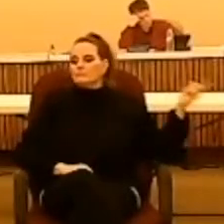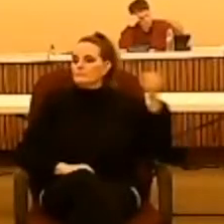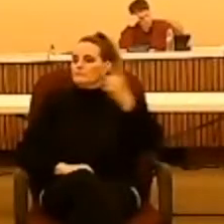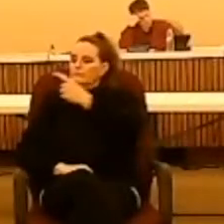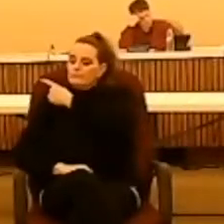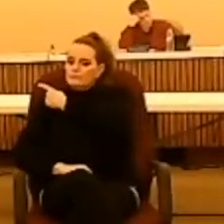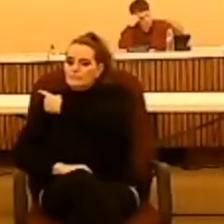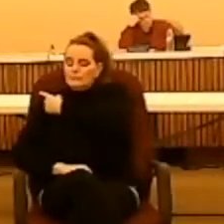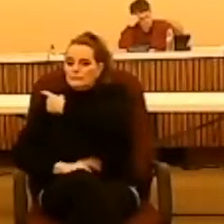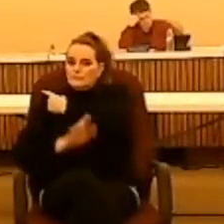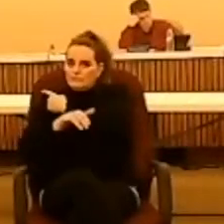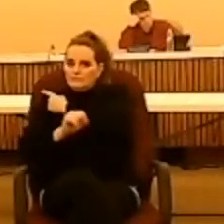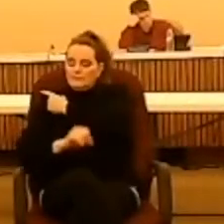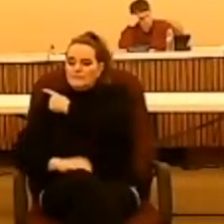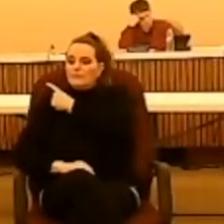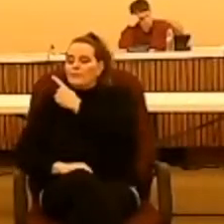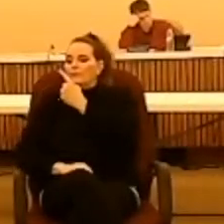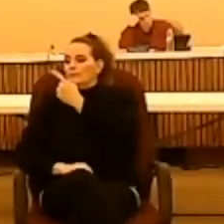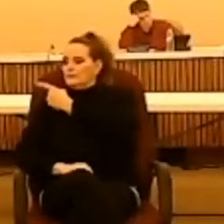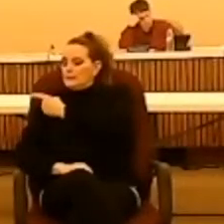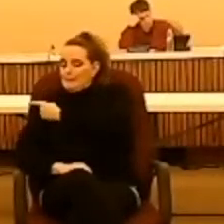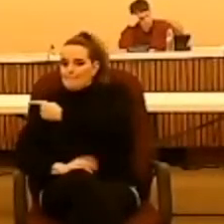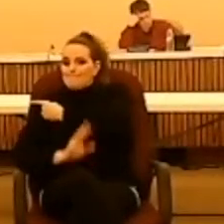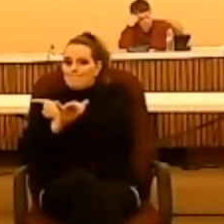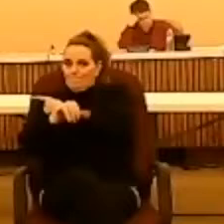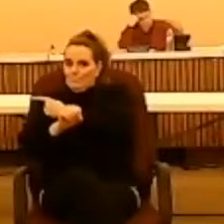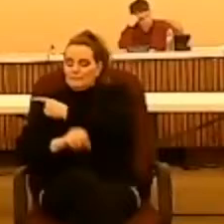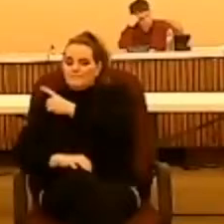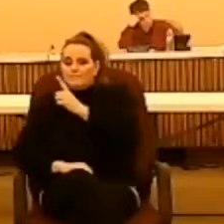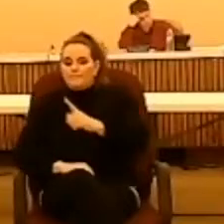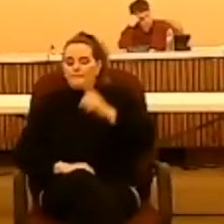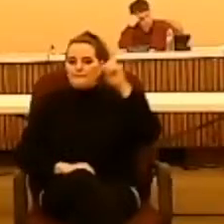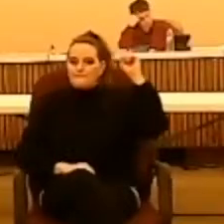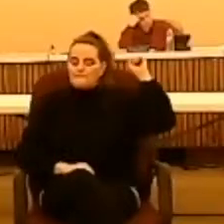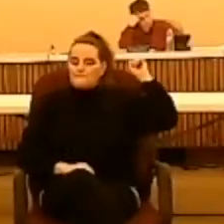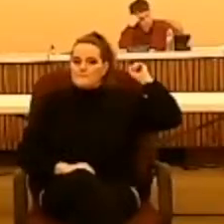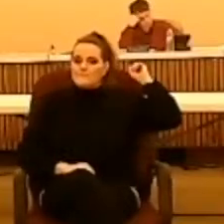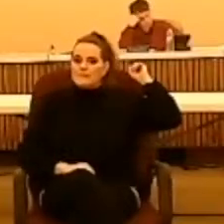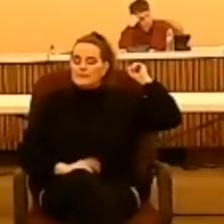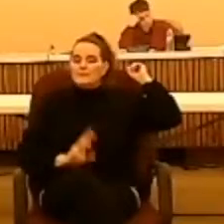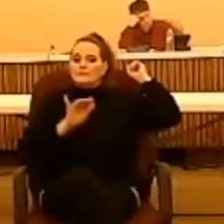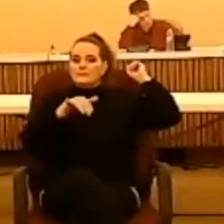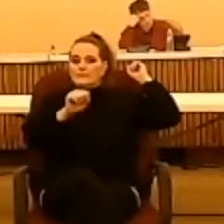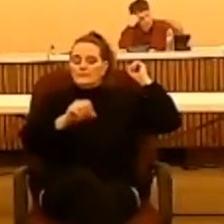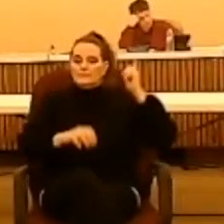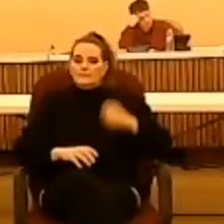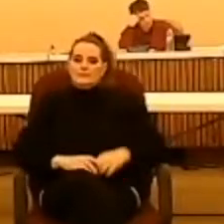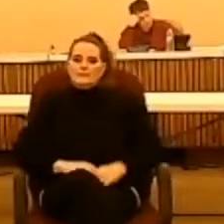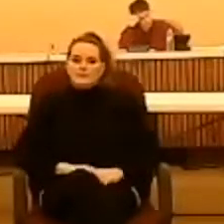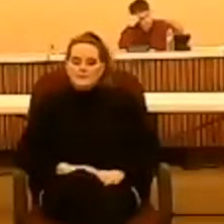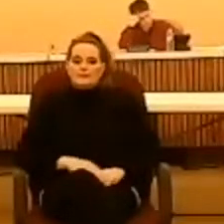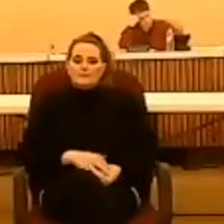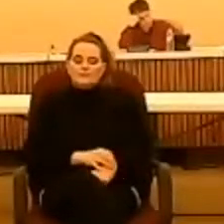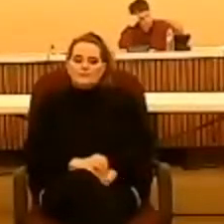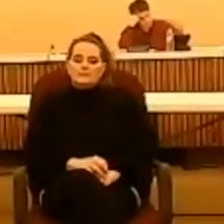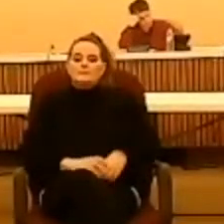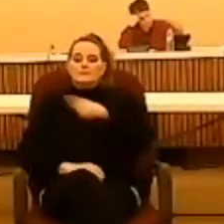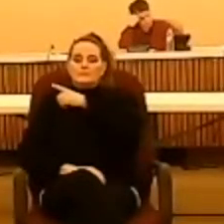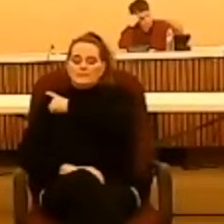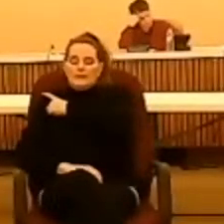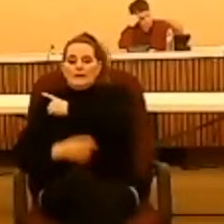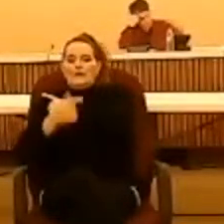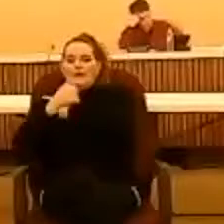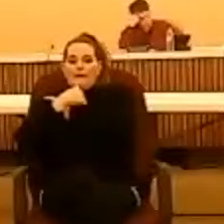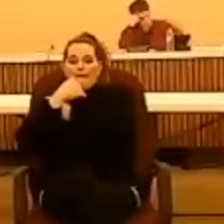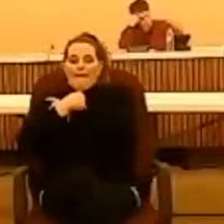Councilmember Safranek, Aye. Councilmember Bolzner, Aye. Supervisor Schultz. Aye. Mr. Supervisor,